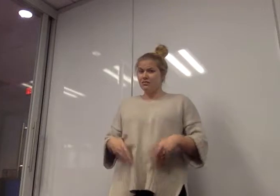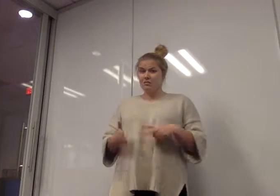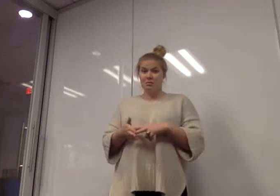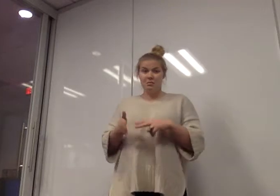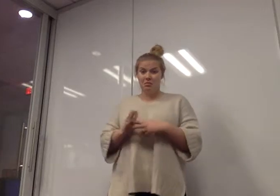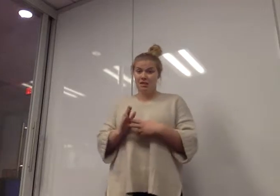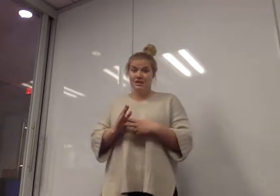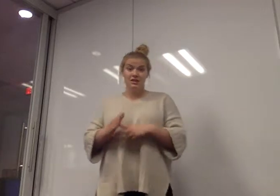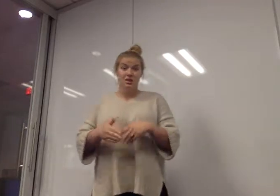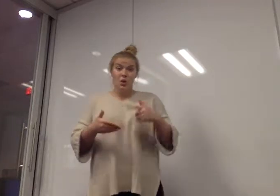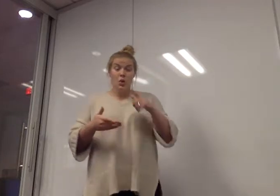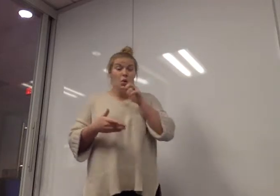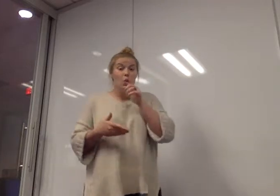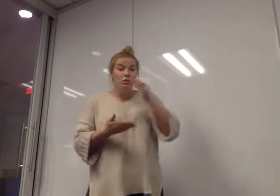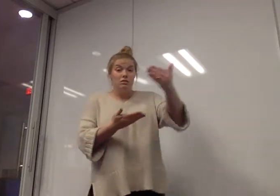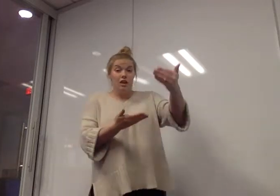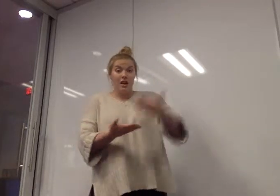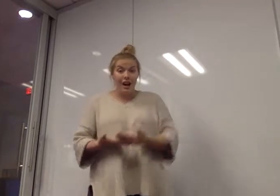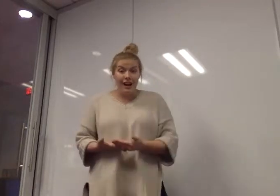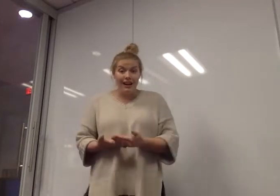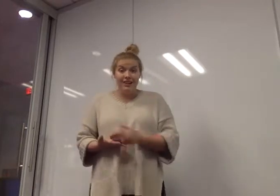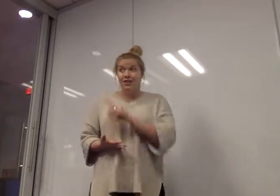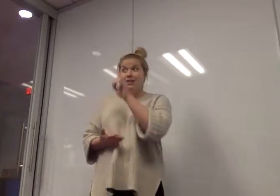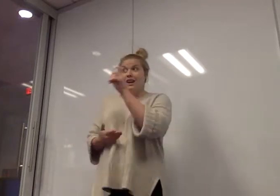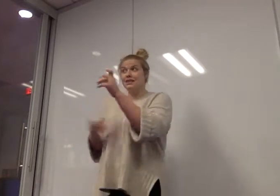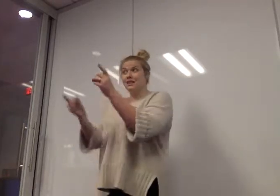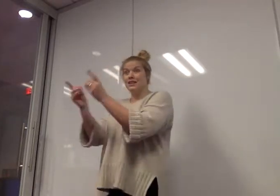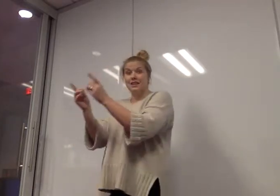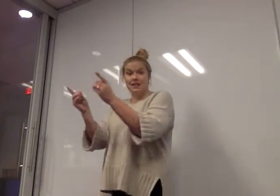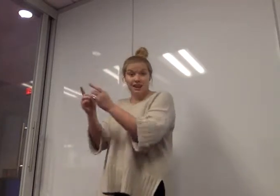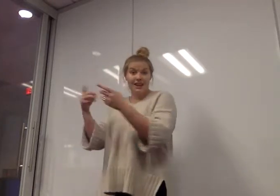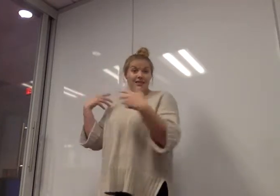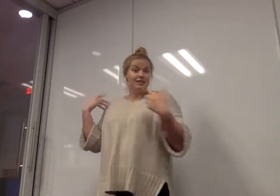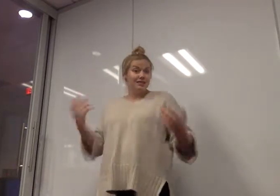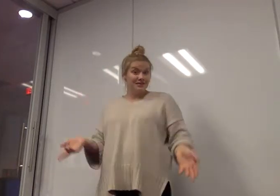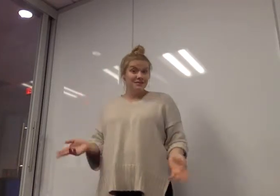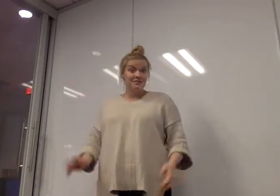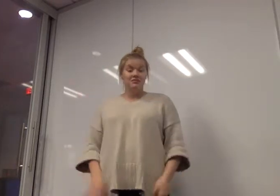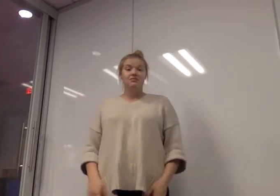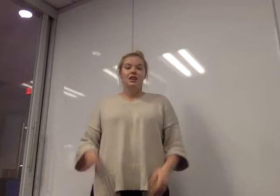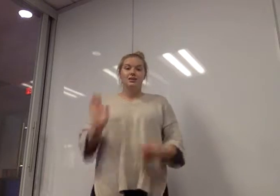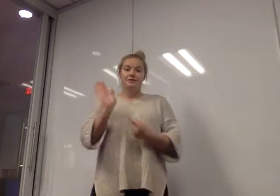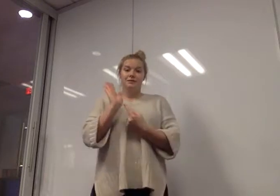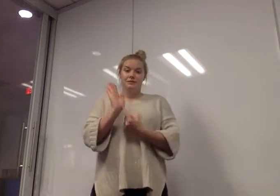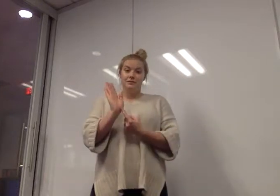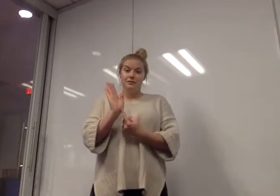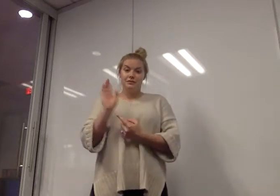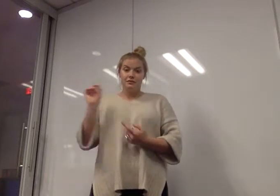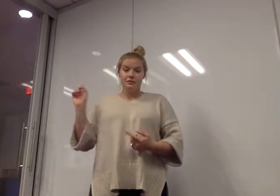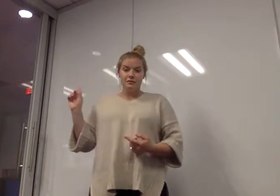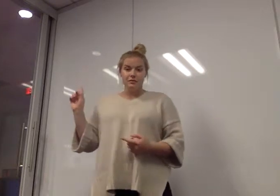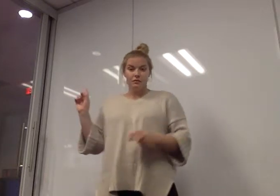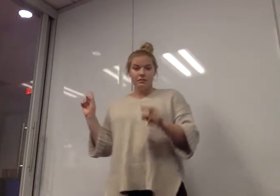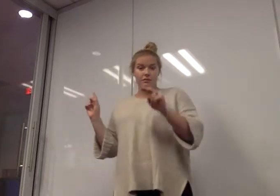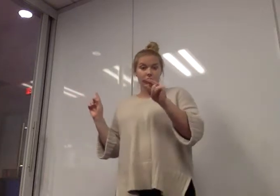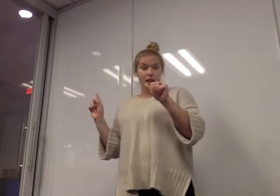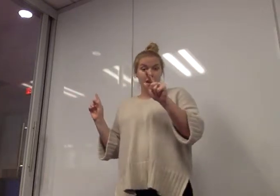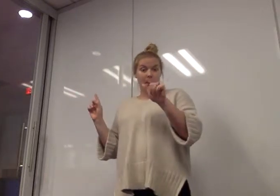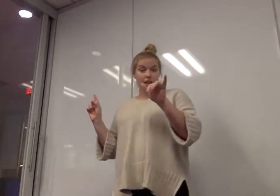or promote, who we ask out on a date. For example, Nalini Ambady, a researcher at Tufts University, shows